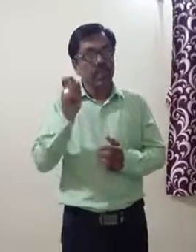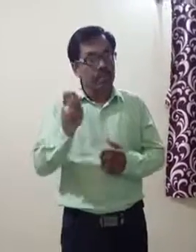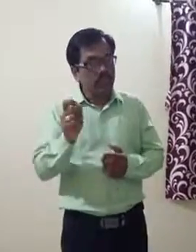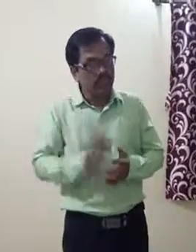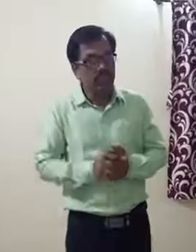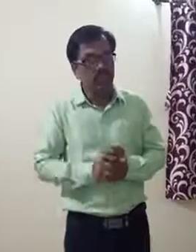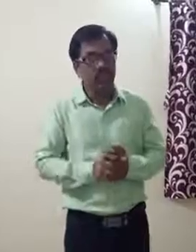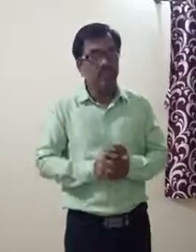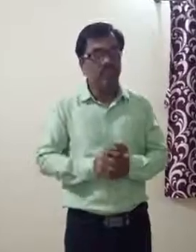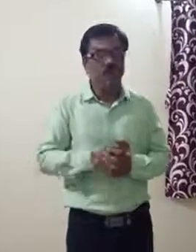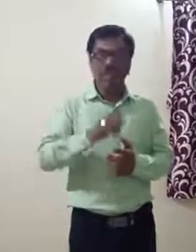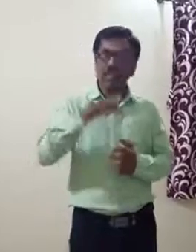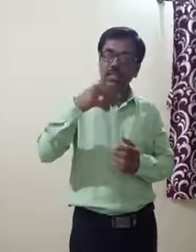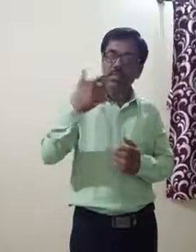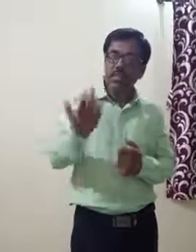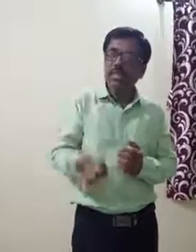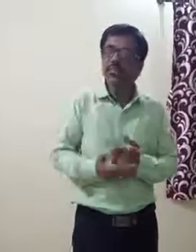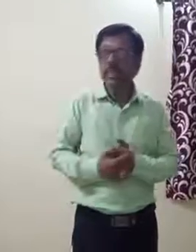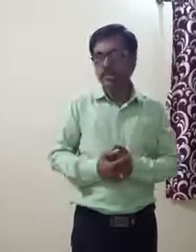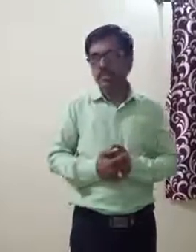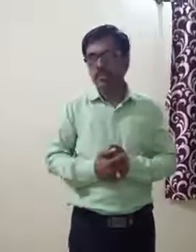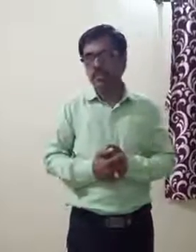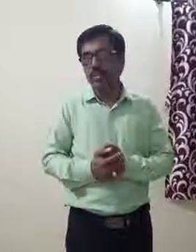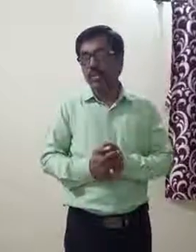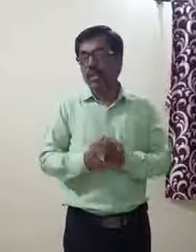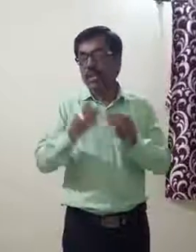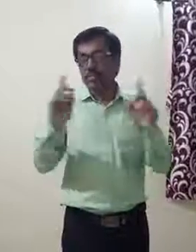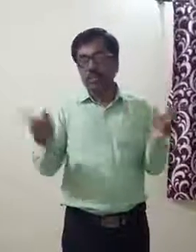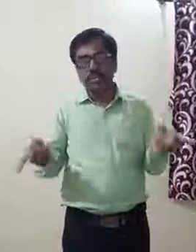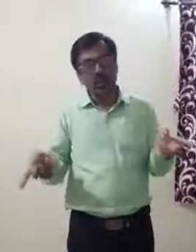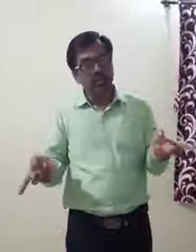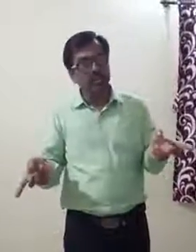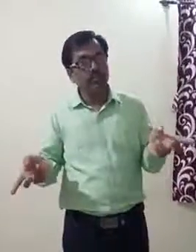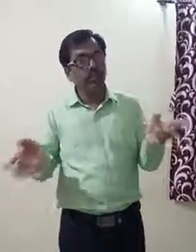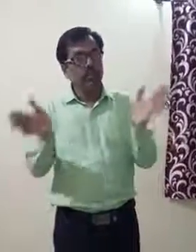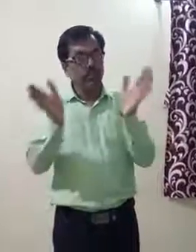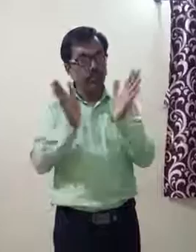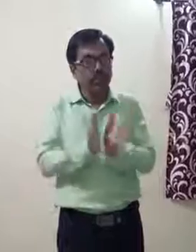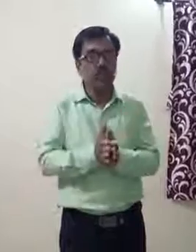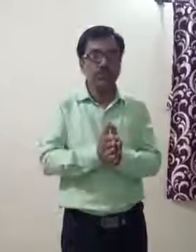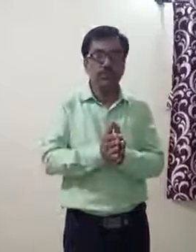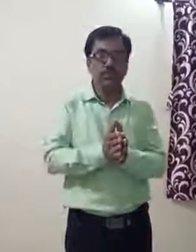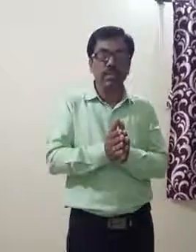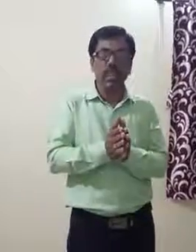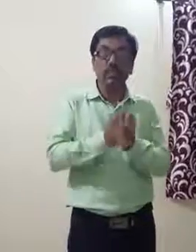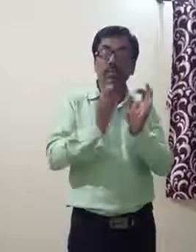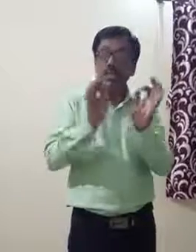answer is, in the initial period, Napoleon's army was welcomed as a